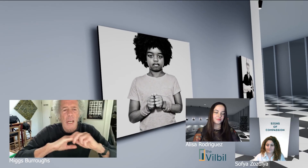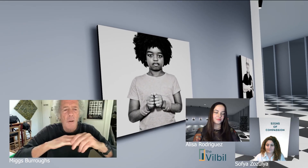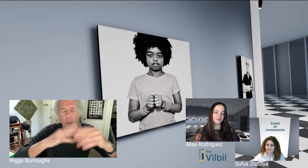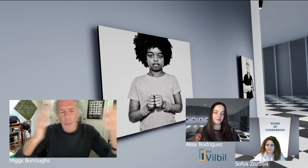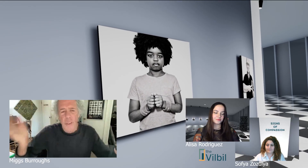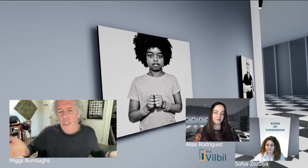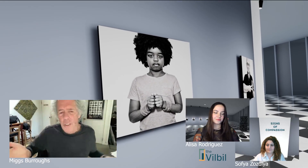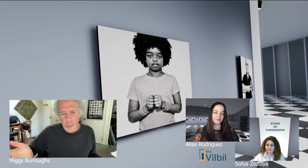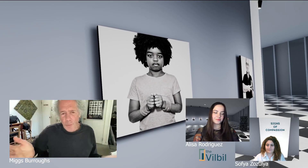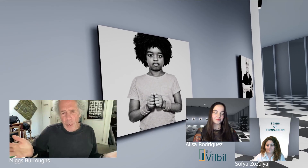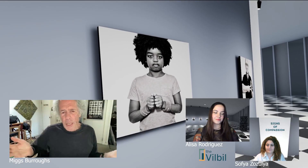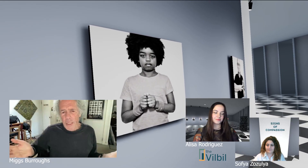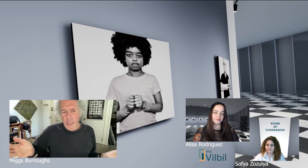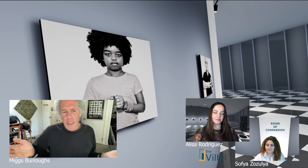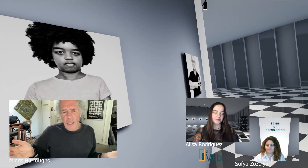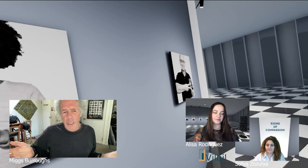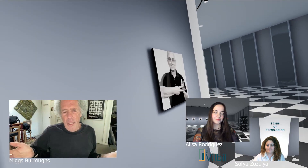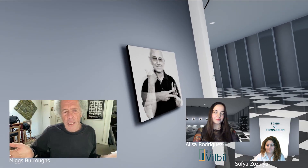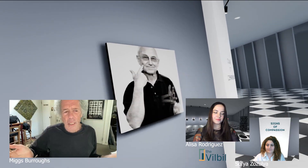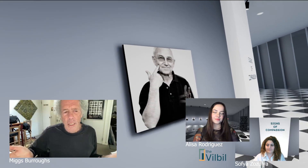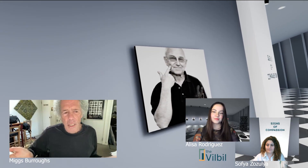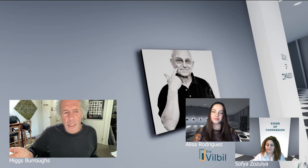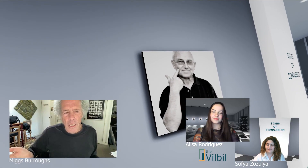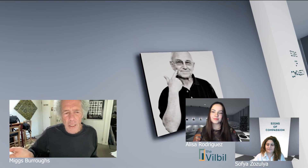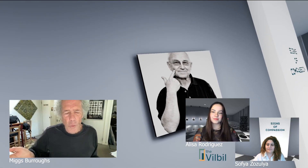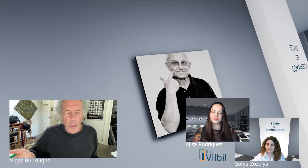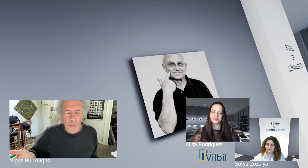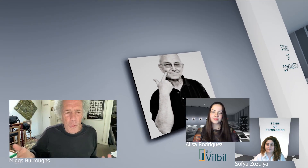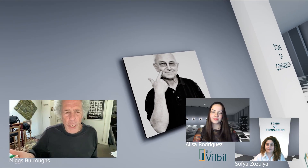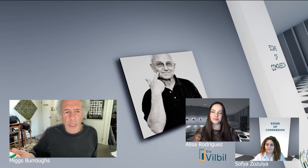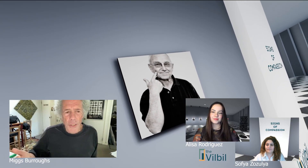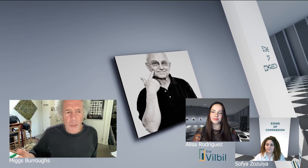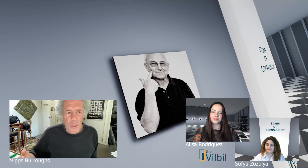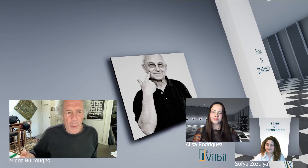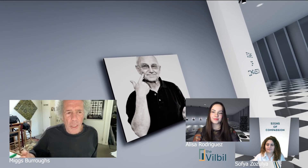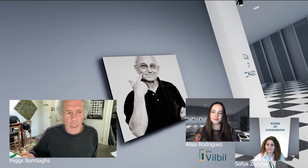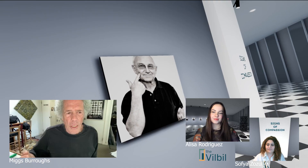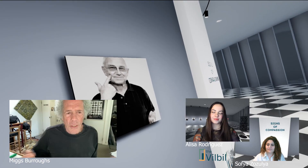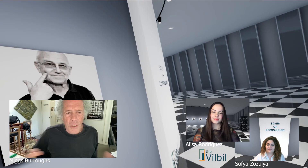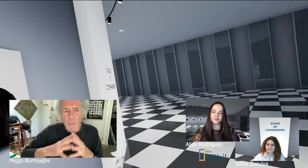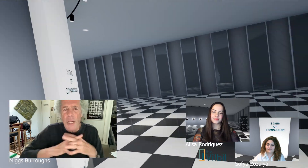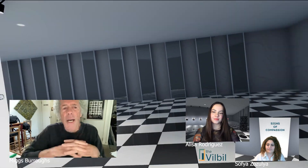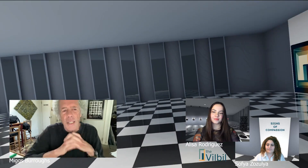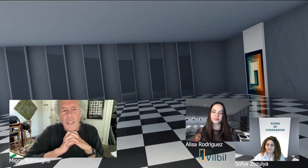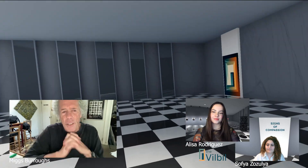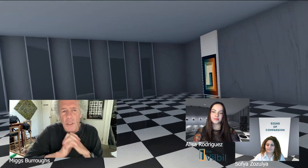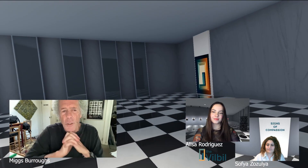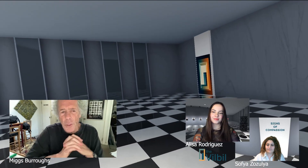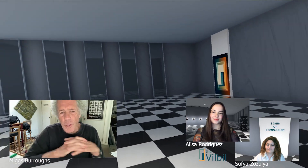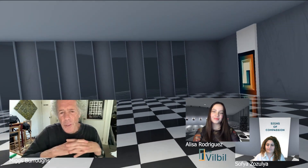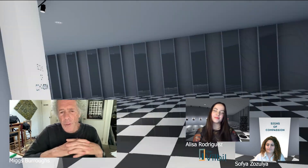now it's expanded in wonderful ways and symbiotic, where